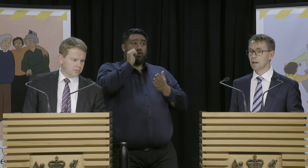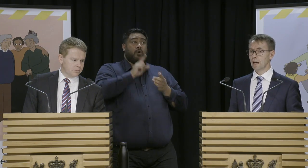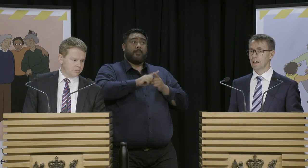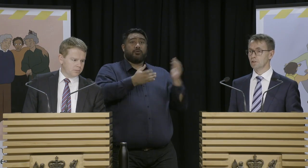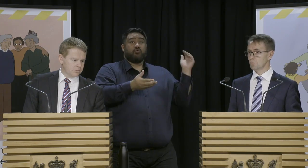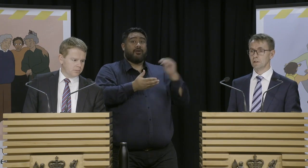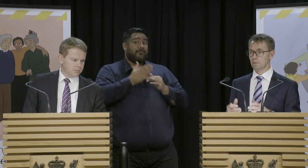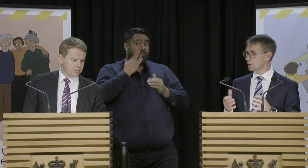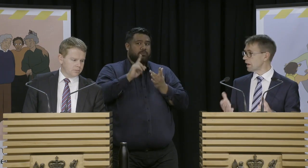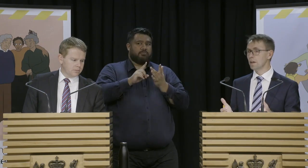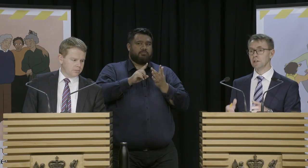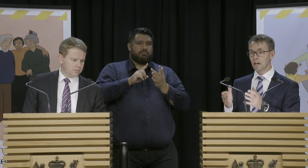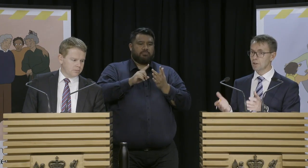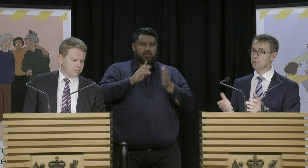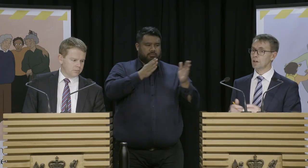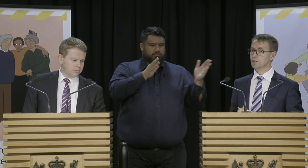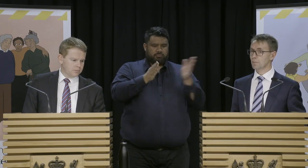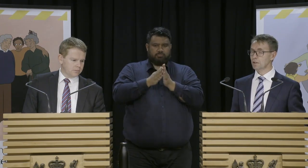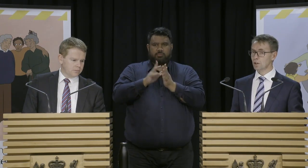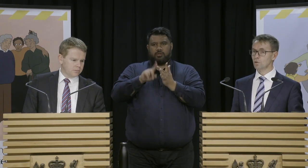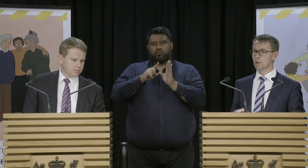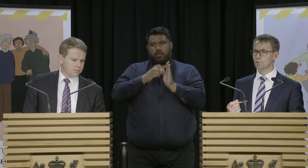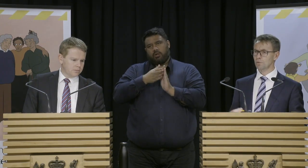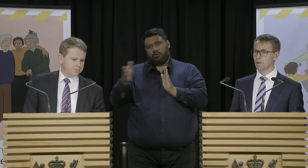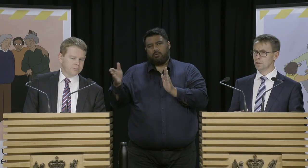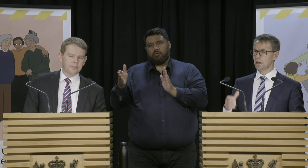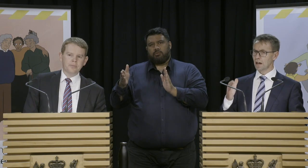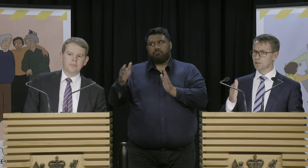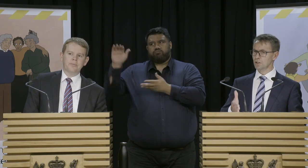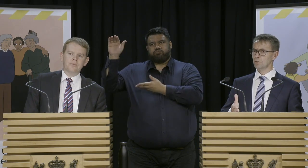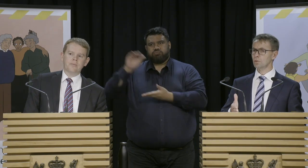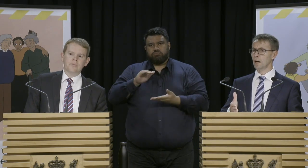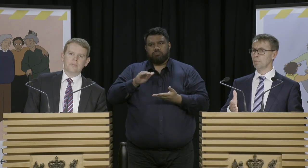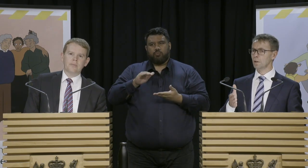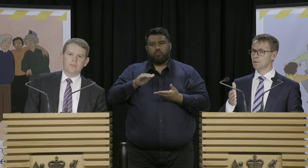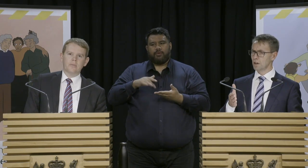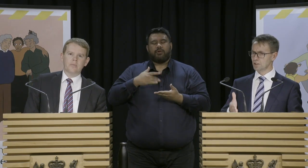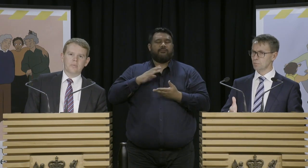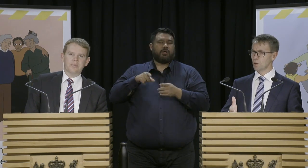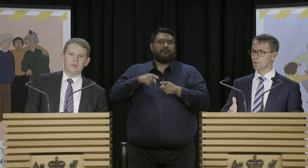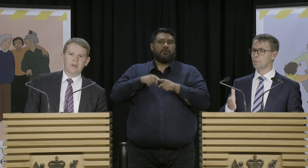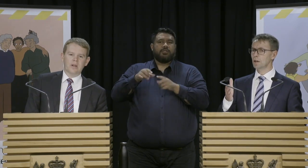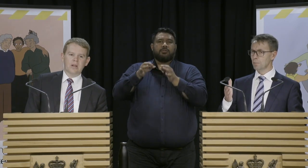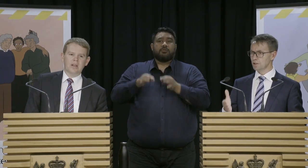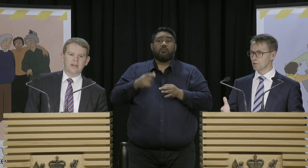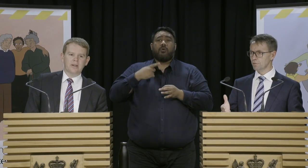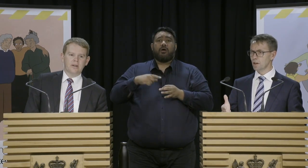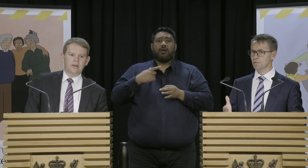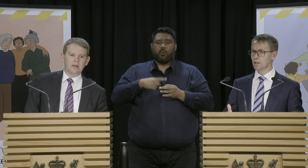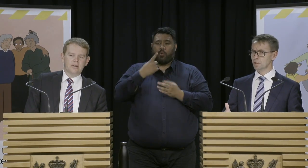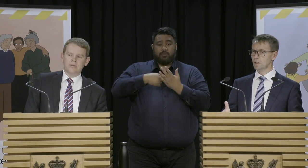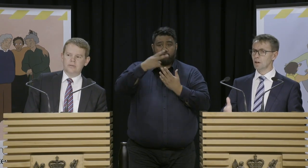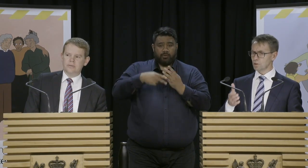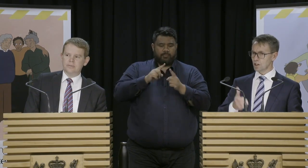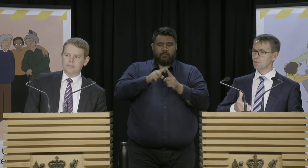year, and we gave that advice and made that call because we felt a single vaccine program based on the